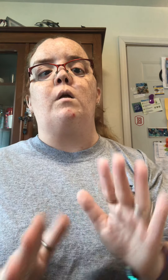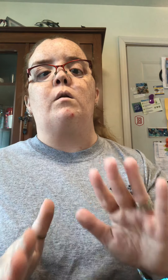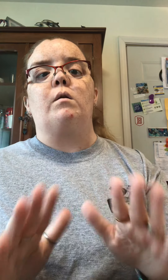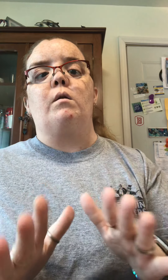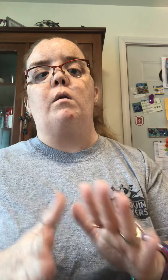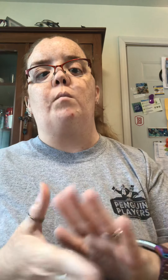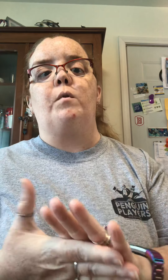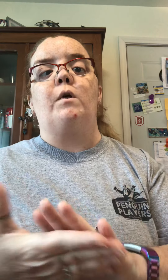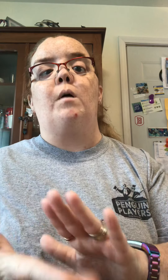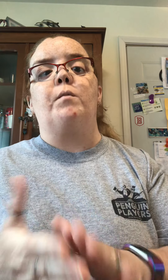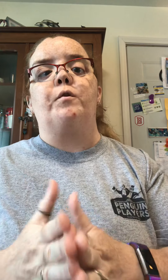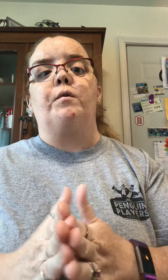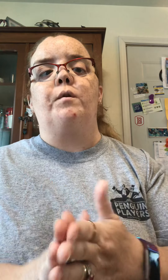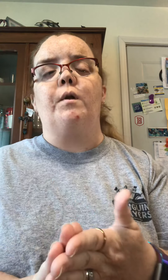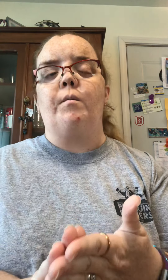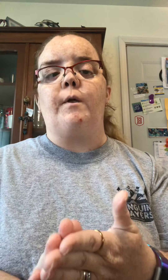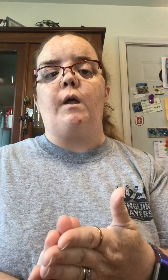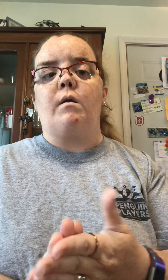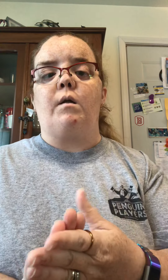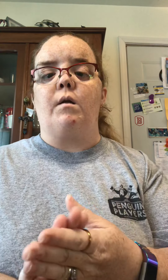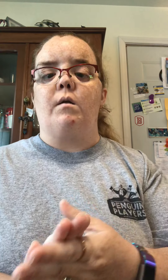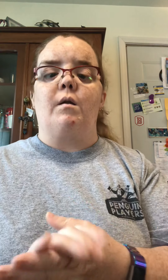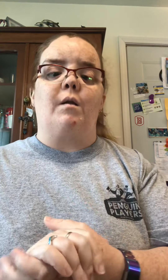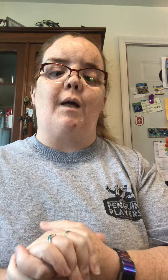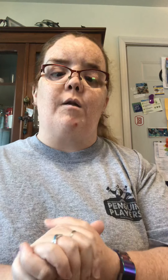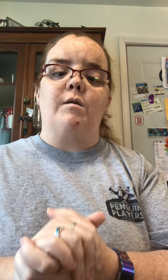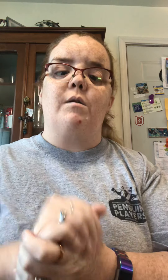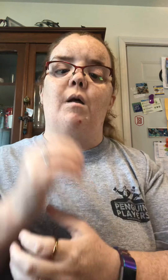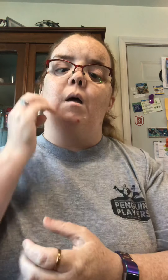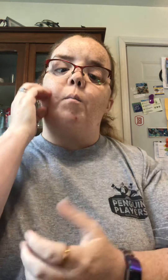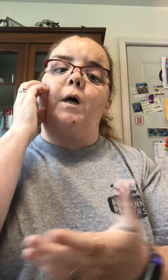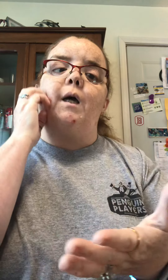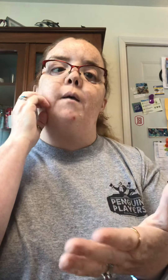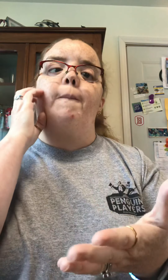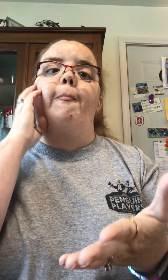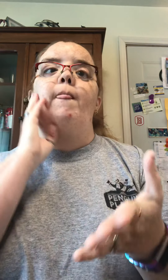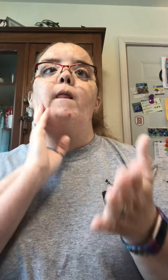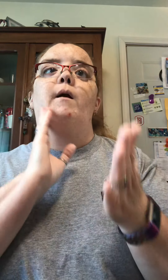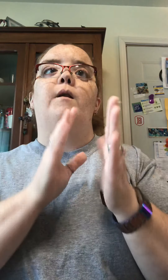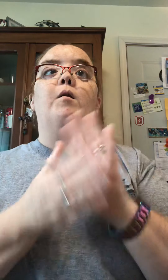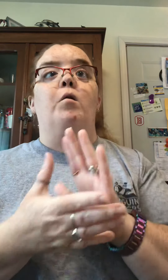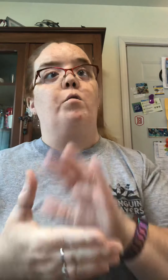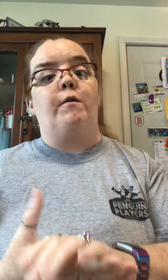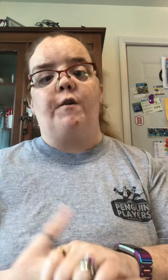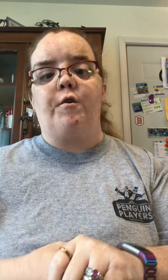the numbers are a little bit easier than the letters, but they can also be very